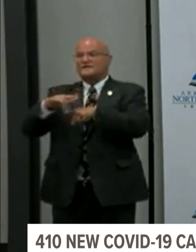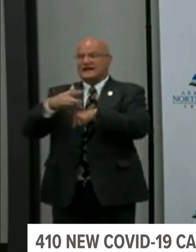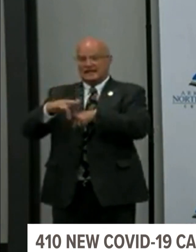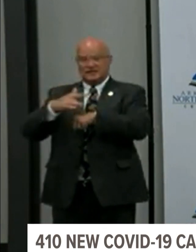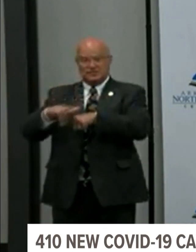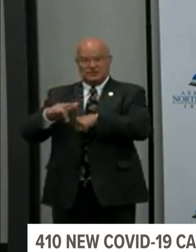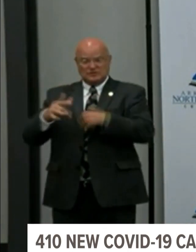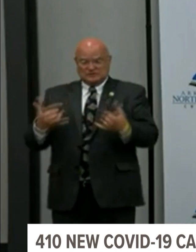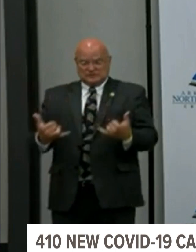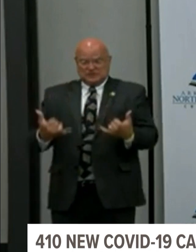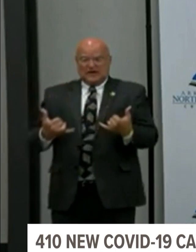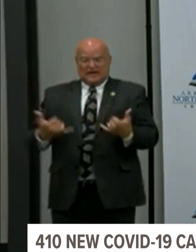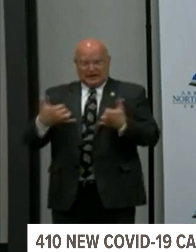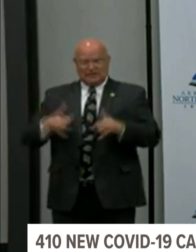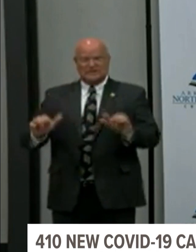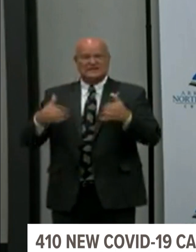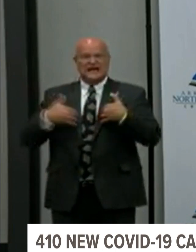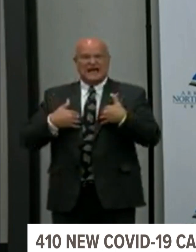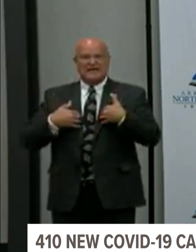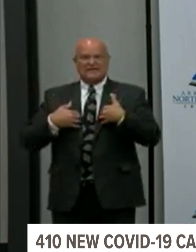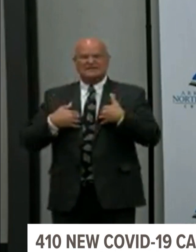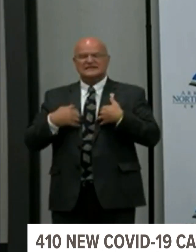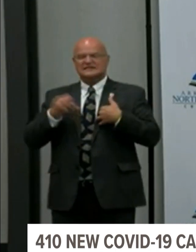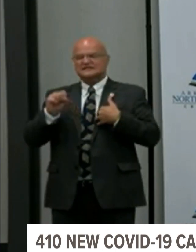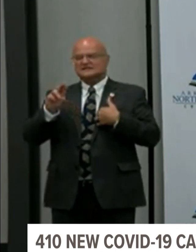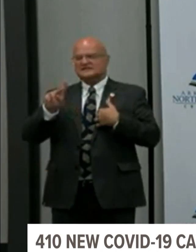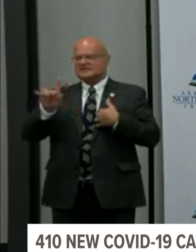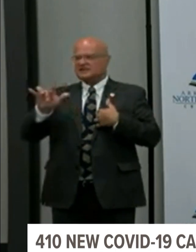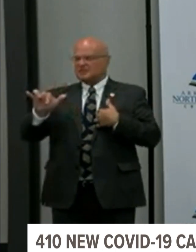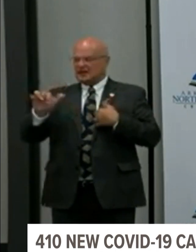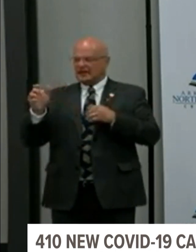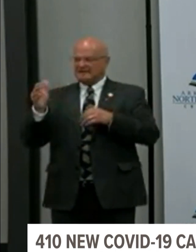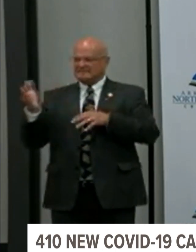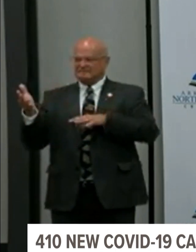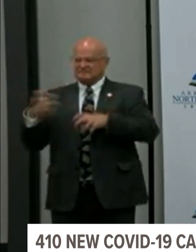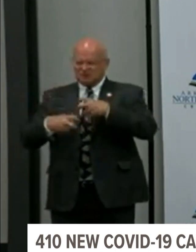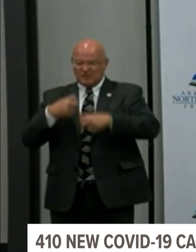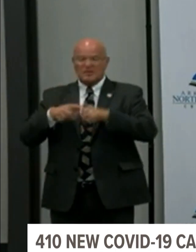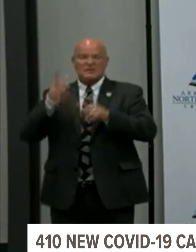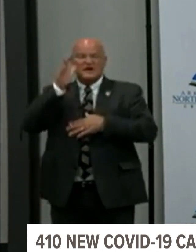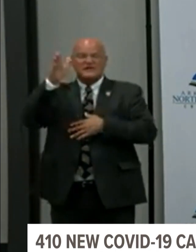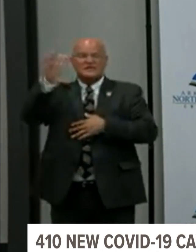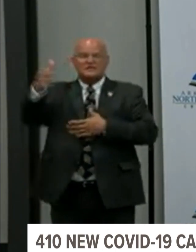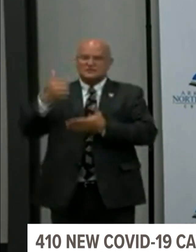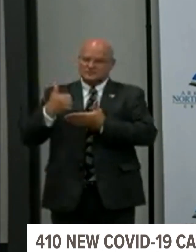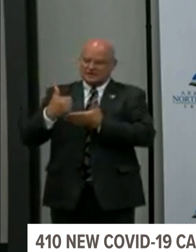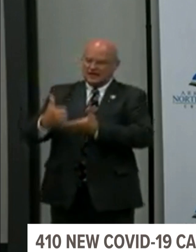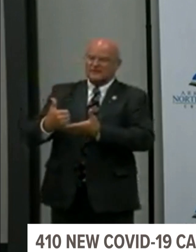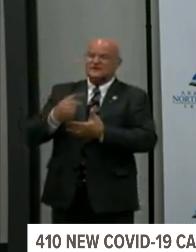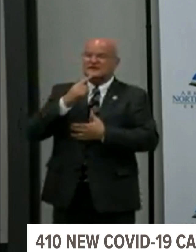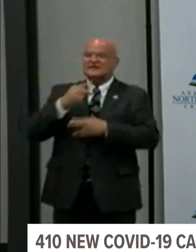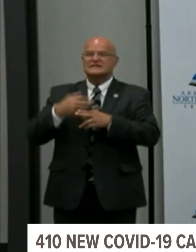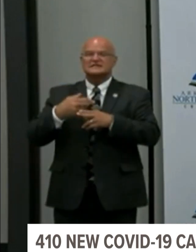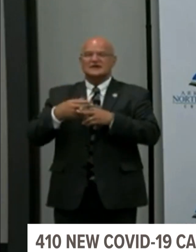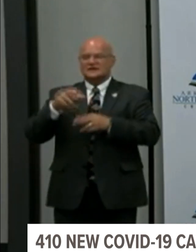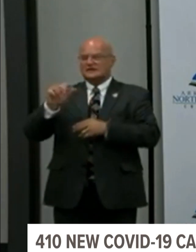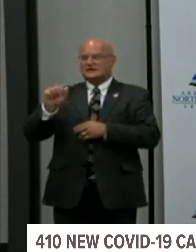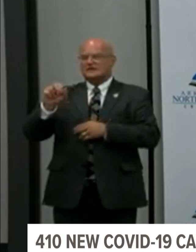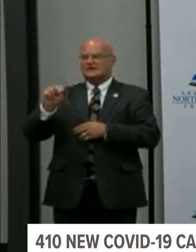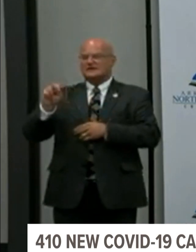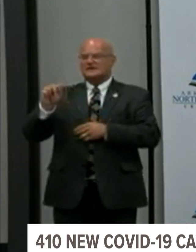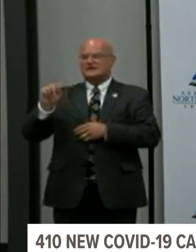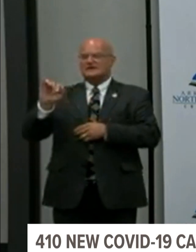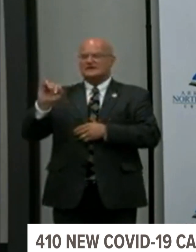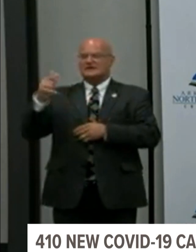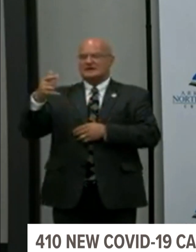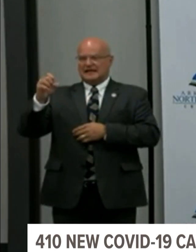available. Right now, we're still having supply issues, but in the future, it will be very helpful. It's called an antigen